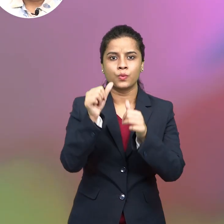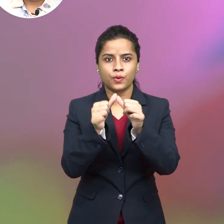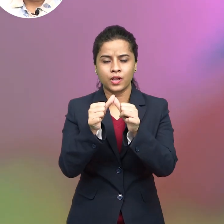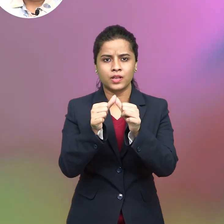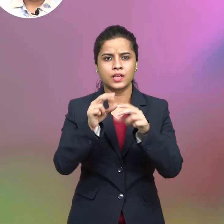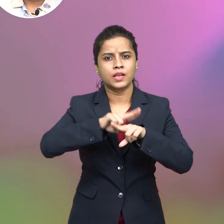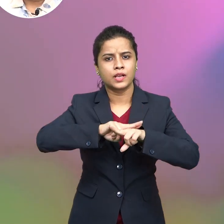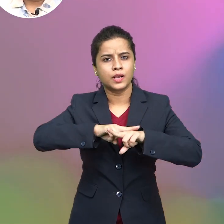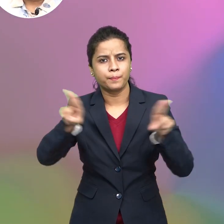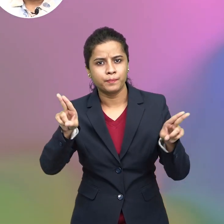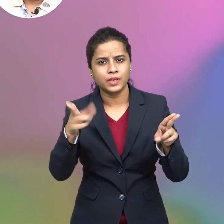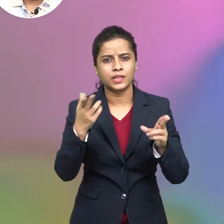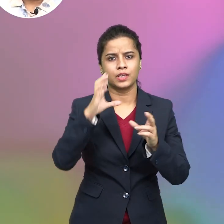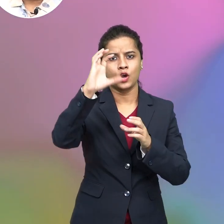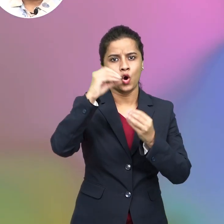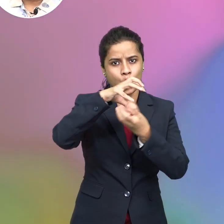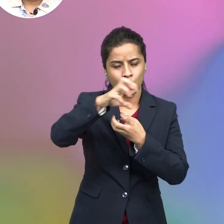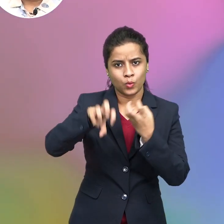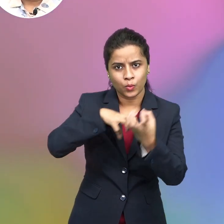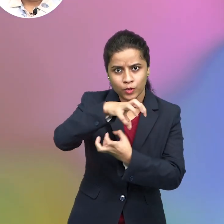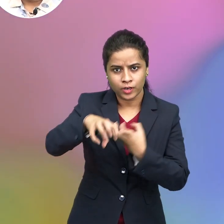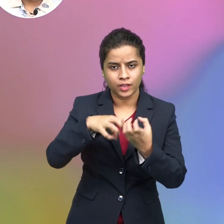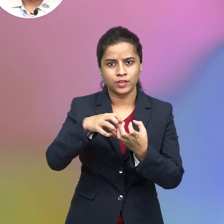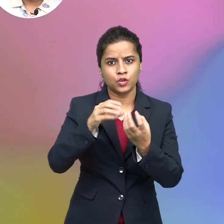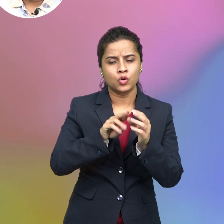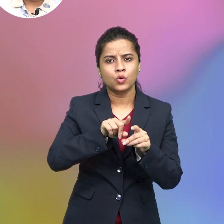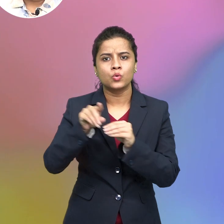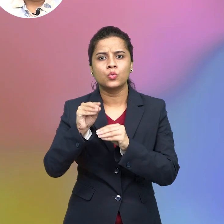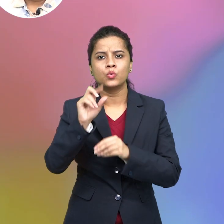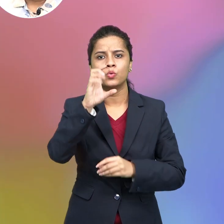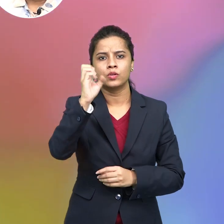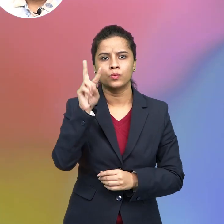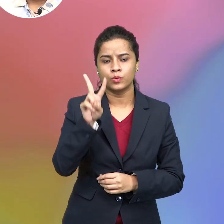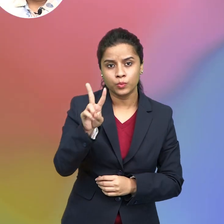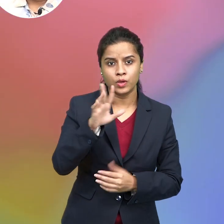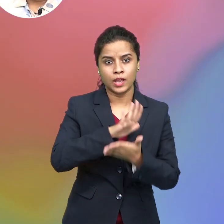completely oxidized to CO2, H2O,